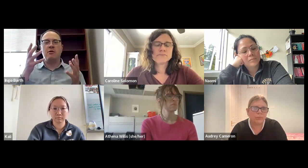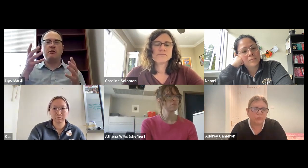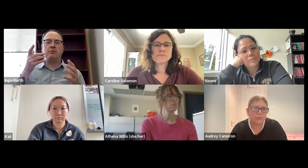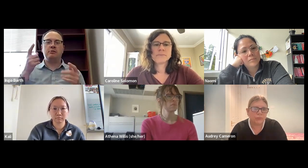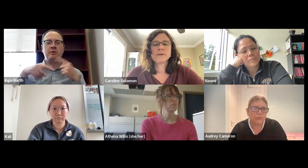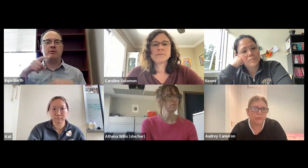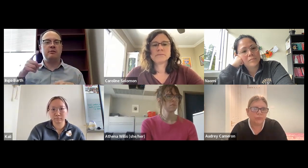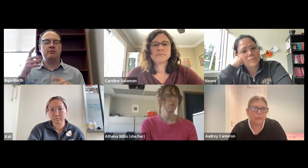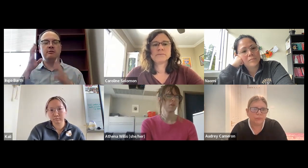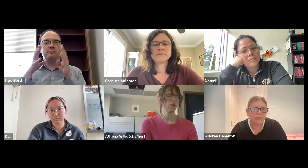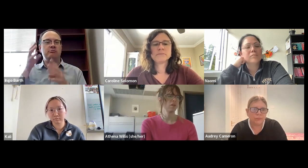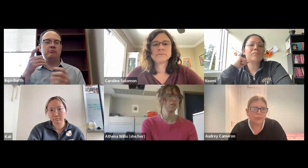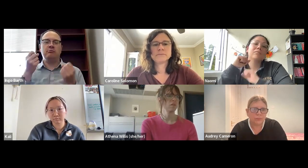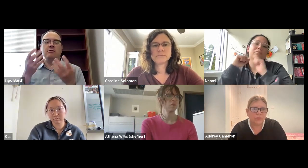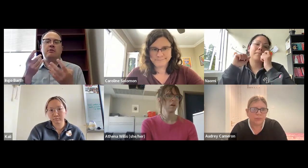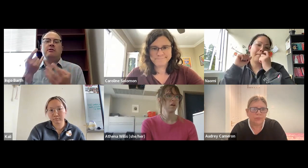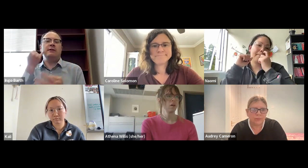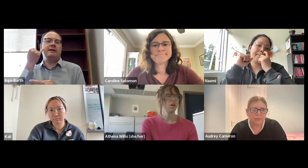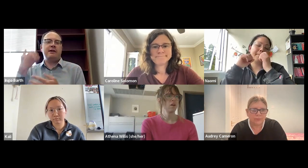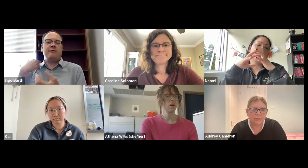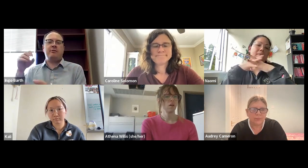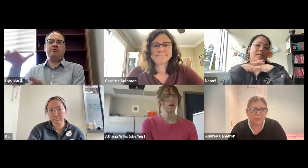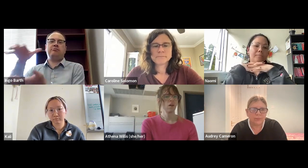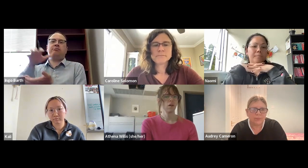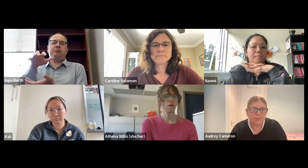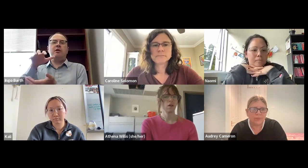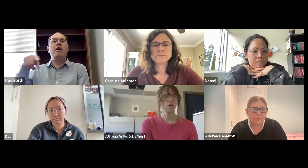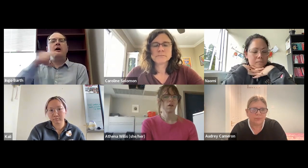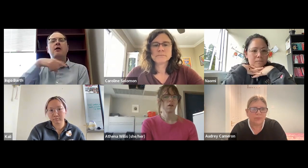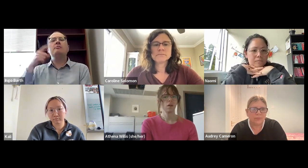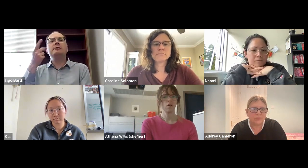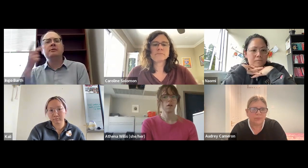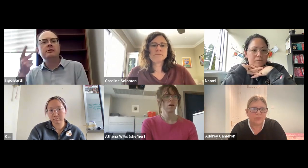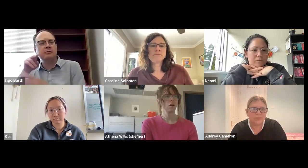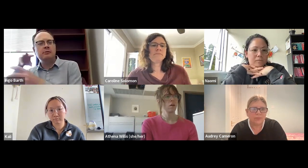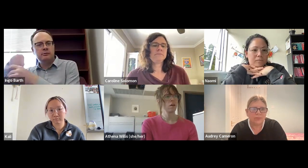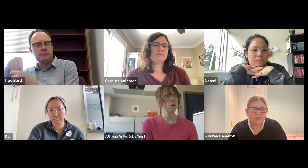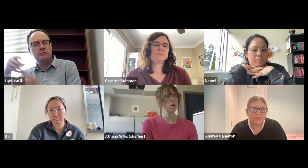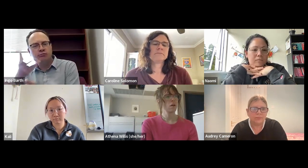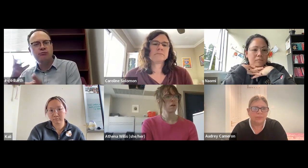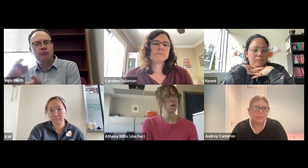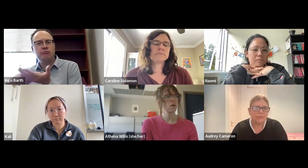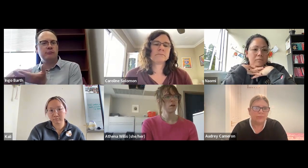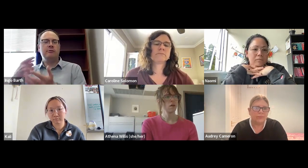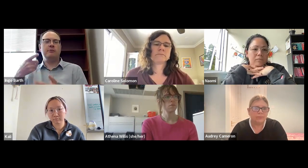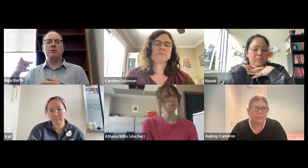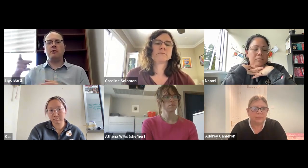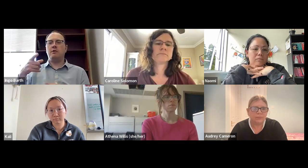generation coming in and thinking about iterating different ideas and science for concepts. That's a really rich group to draw from. I think they should definitely